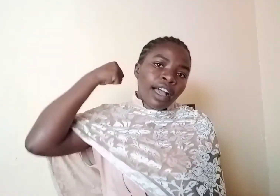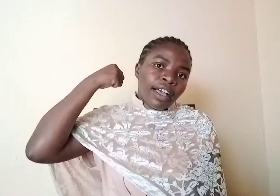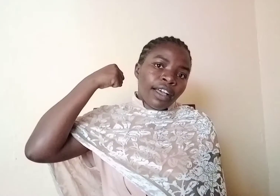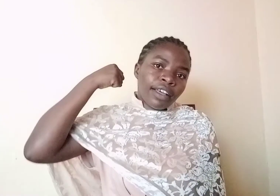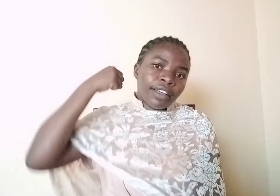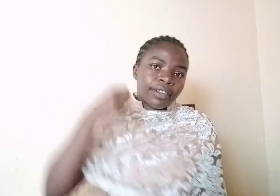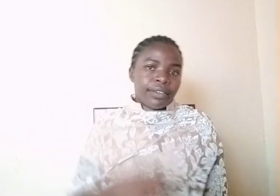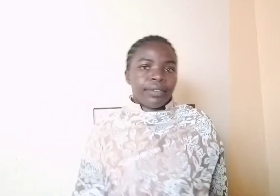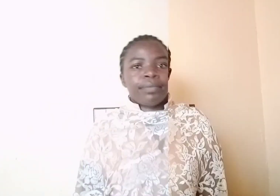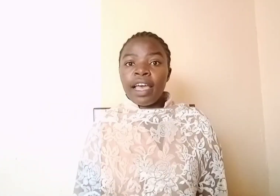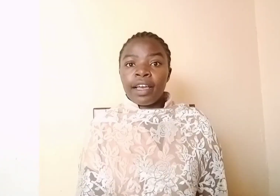Hang. Stuck.